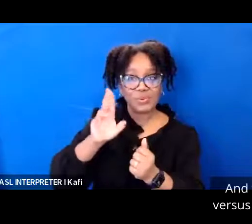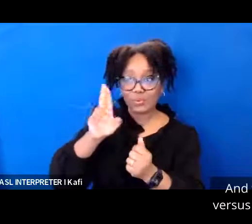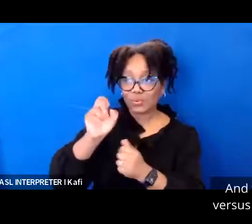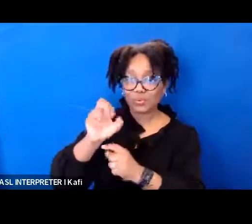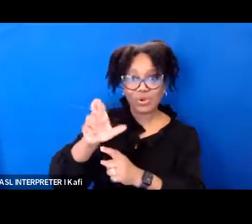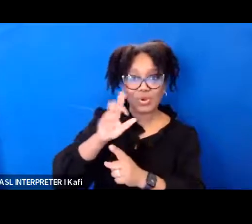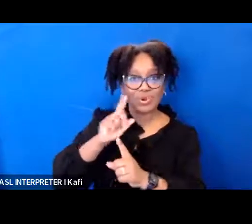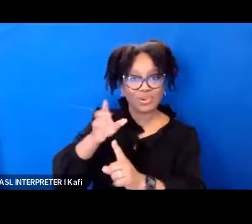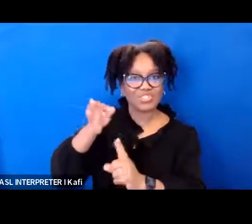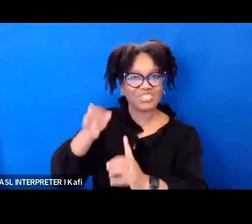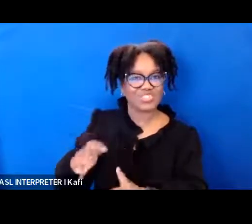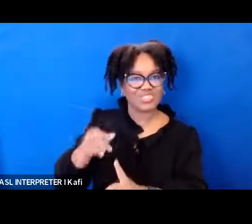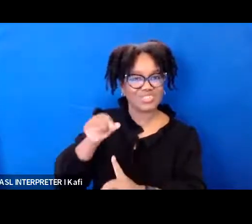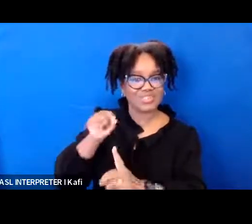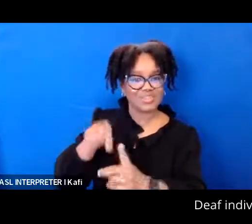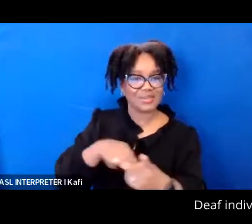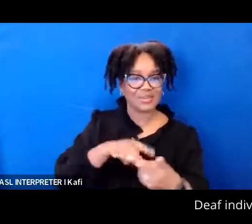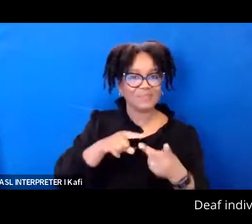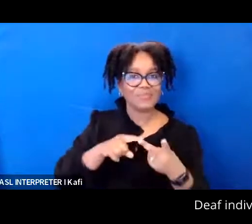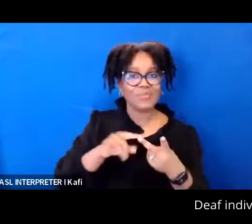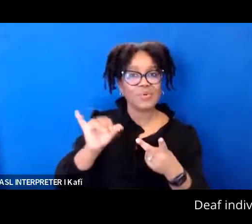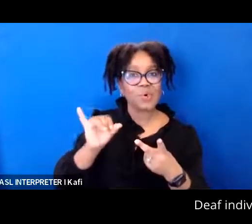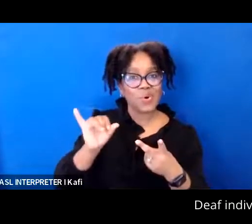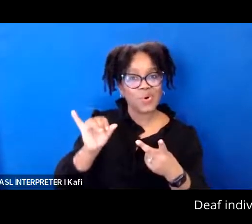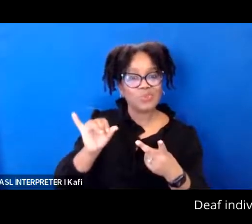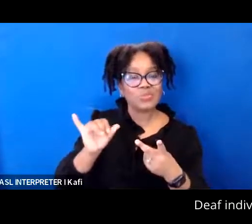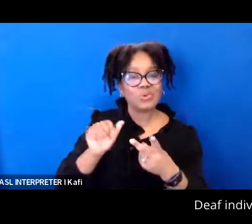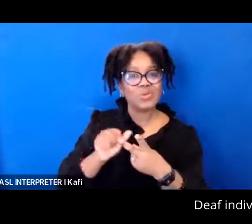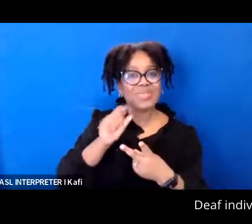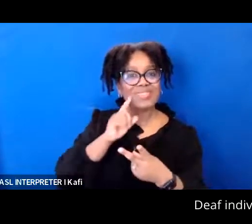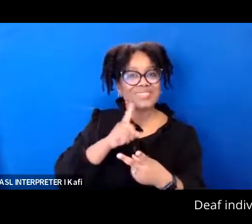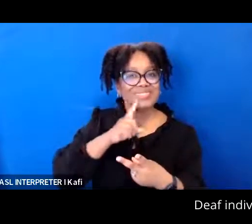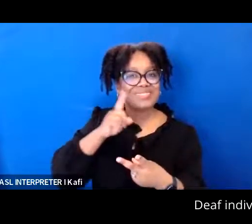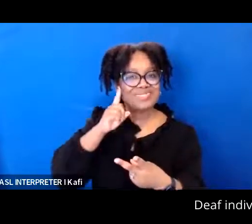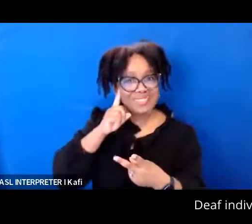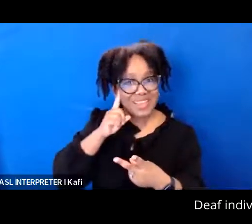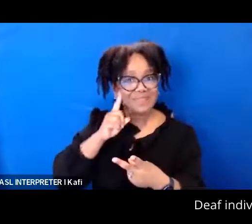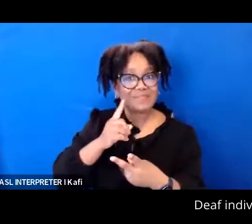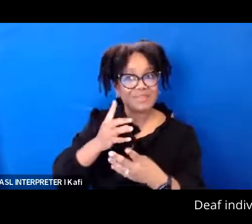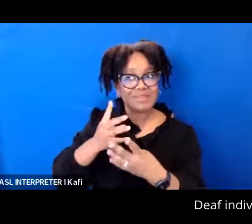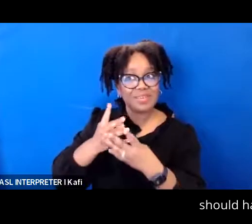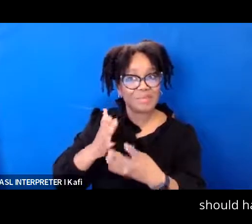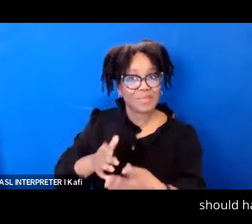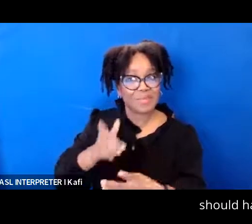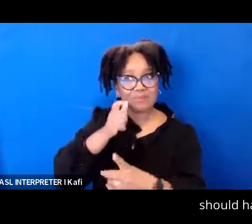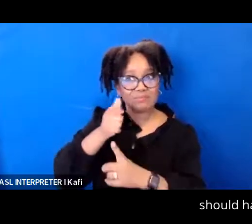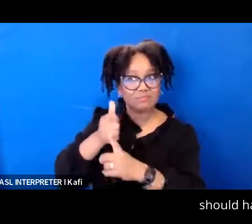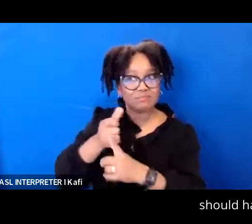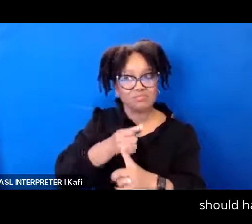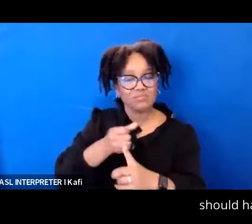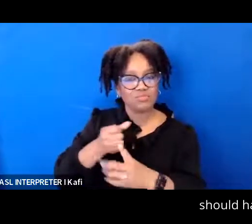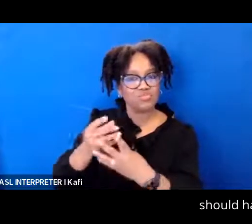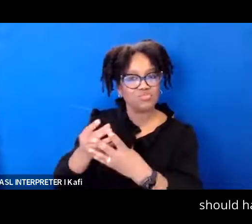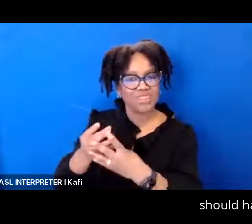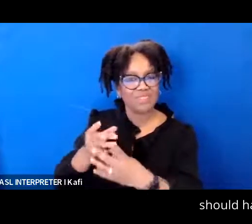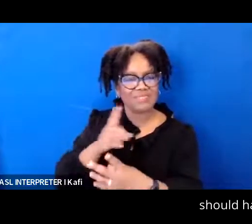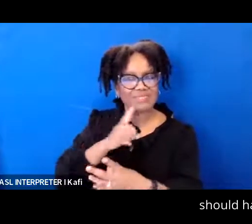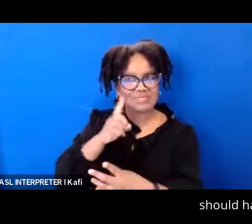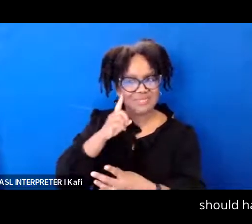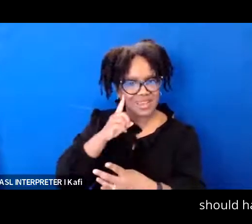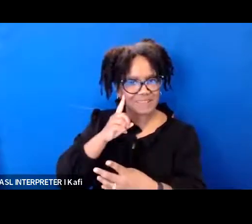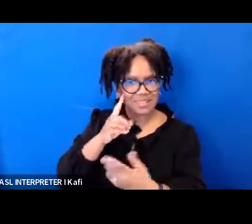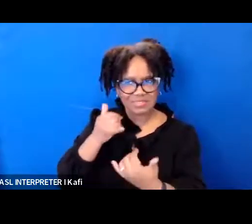columbia deaf individuals who are incarcerated should have communication